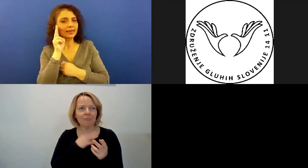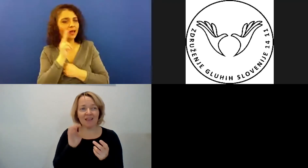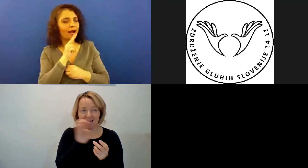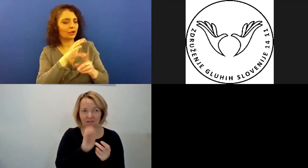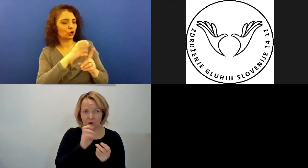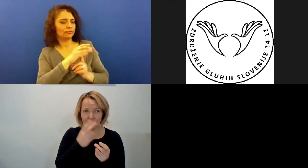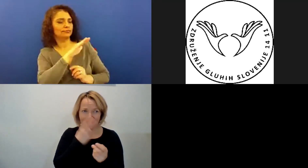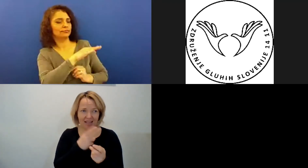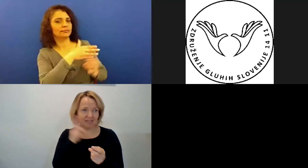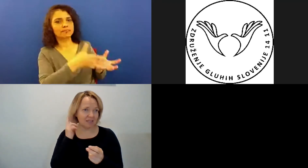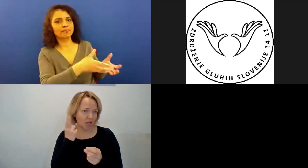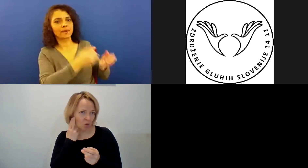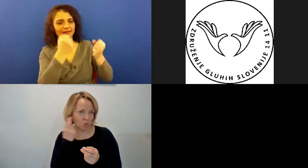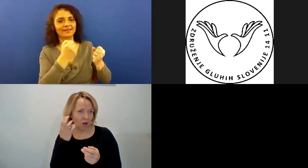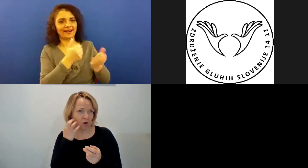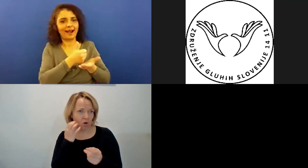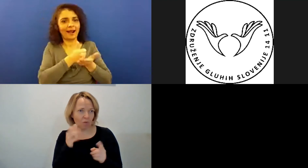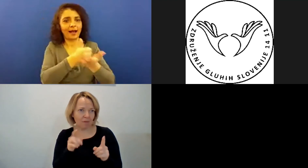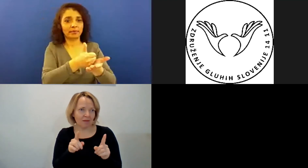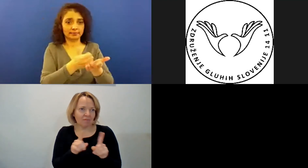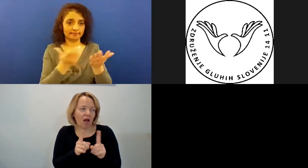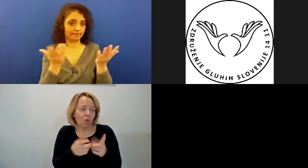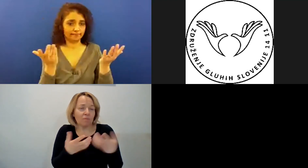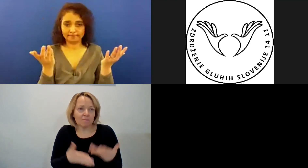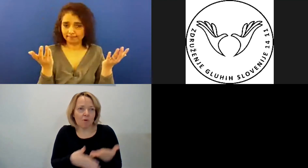and without access to education at all.